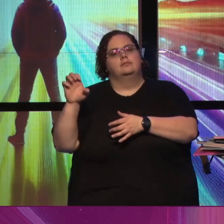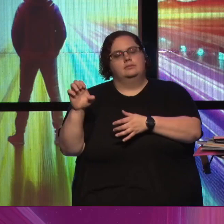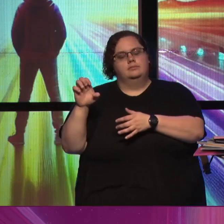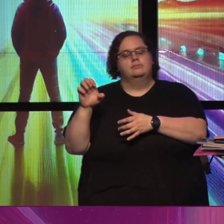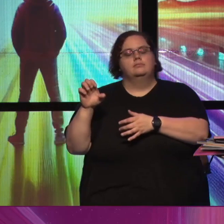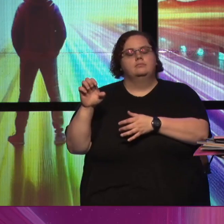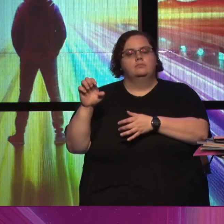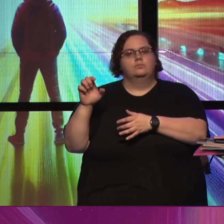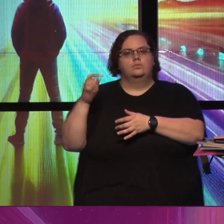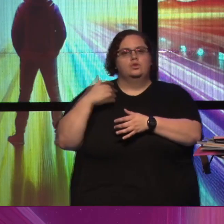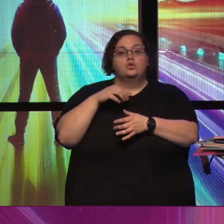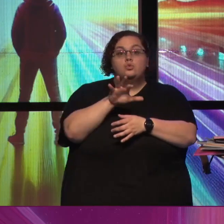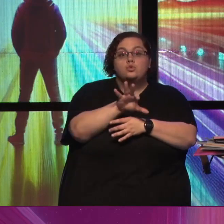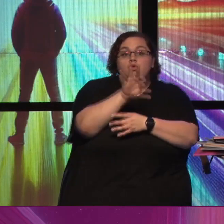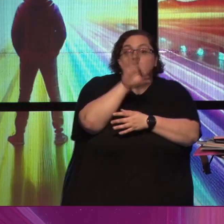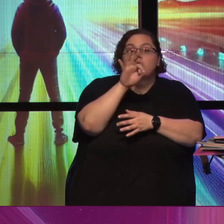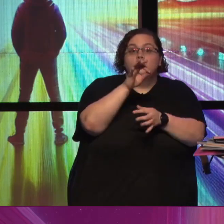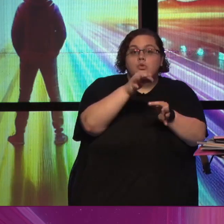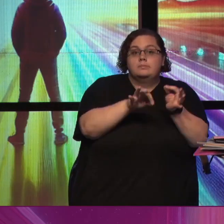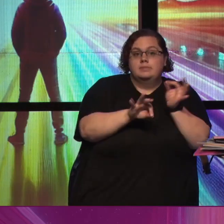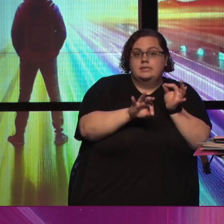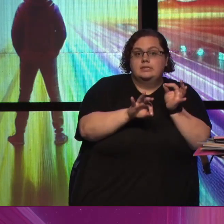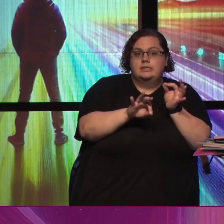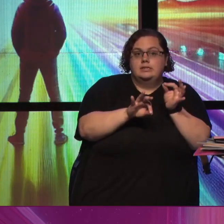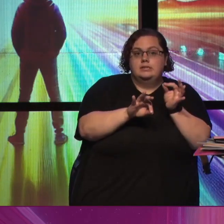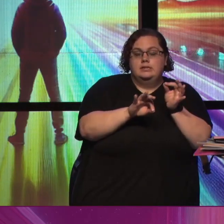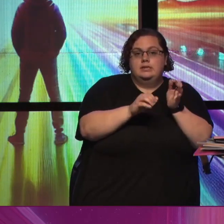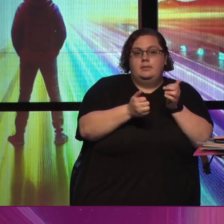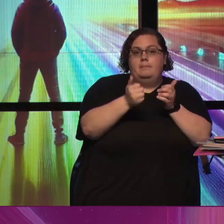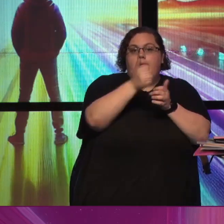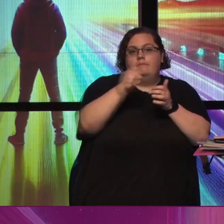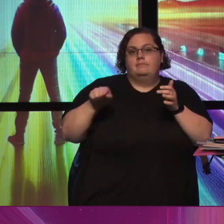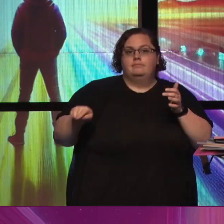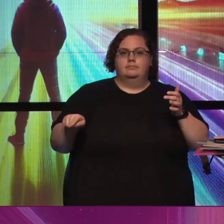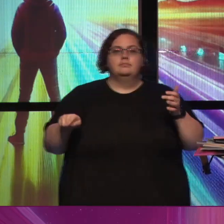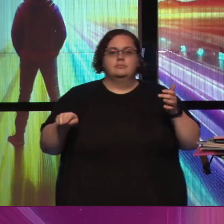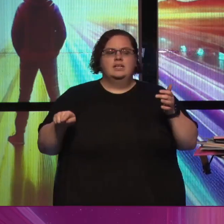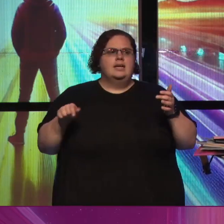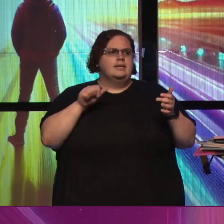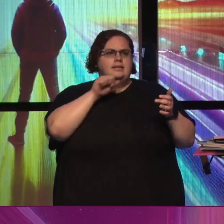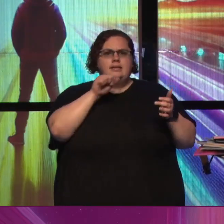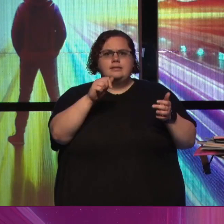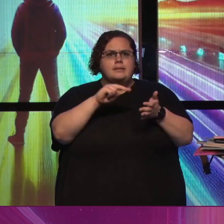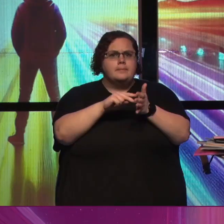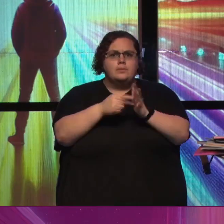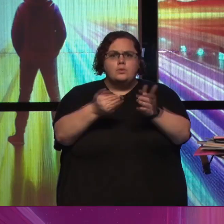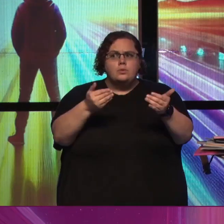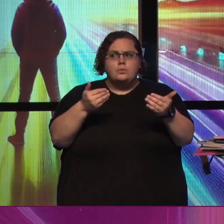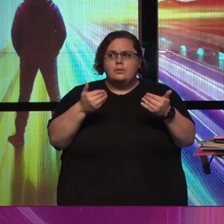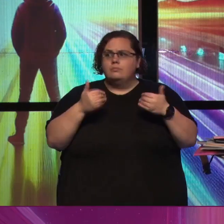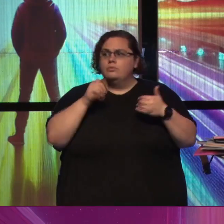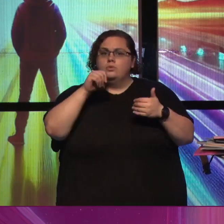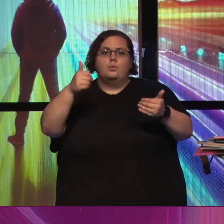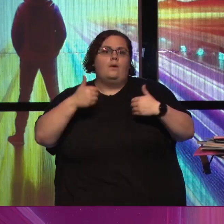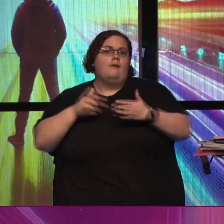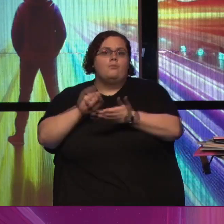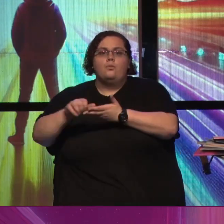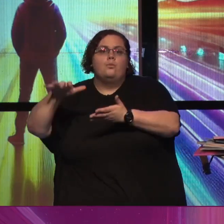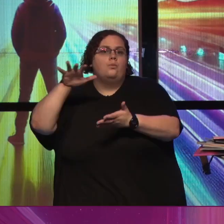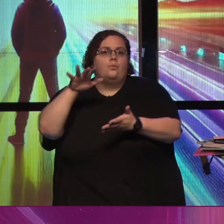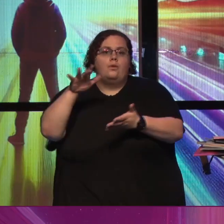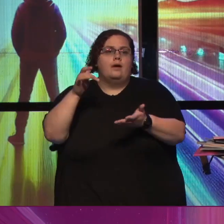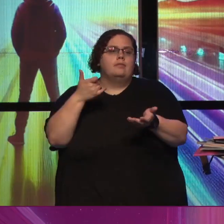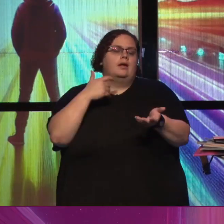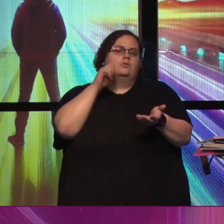Notice the way I said you choose simplicity over opulence. That does not mean that you don't have wealth. I am not opposed to wealth. God is not opposed to wealth, nor